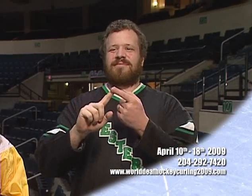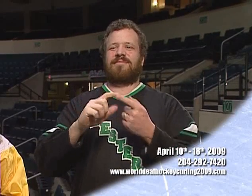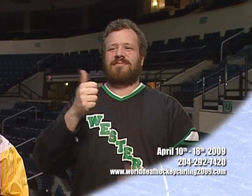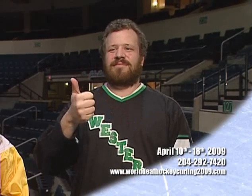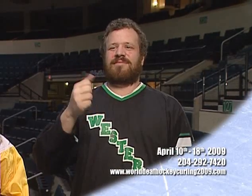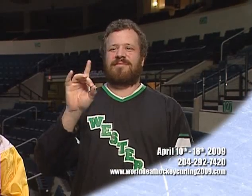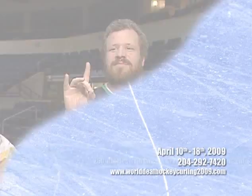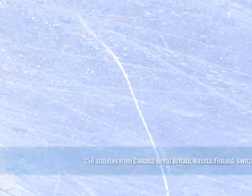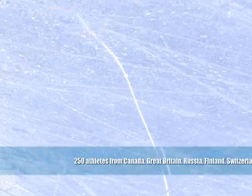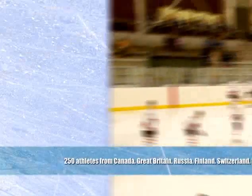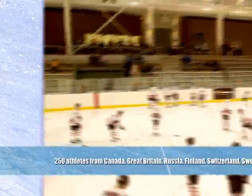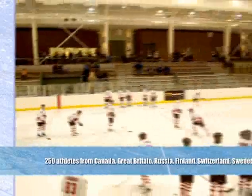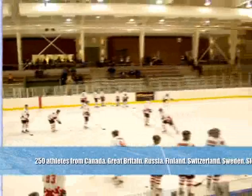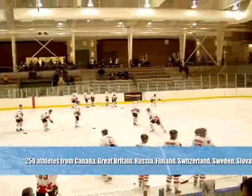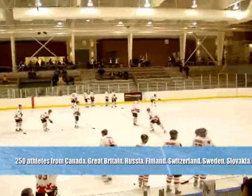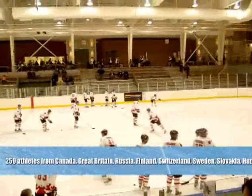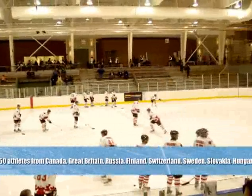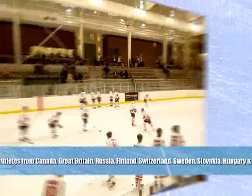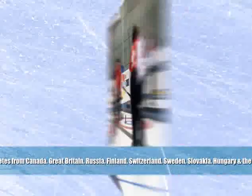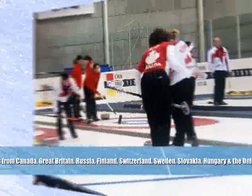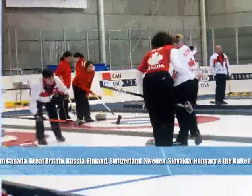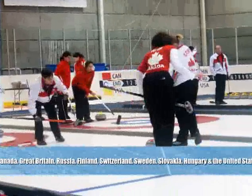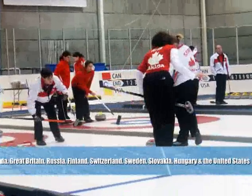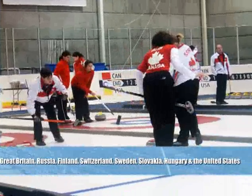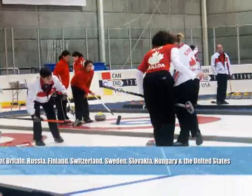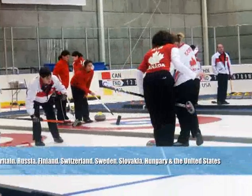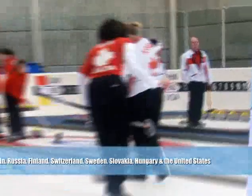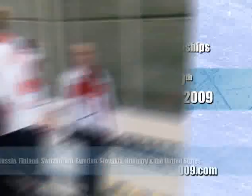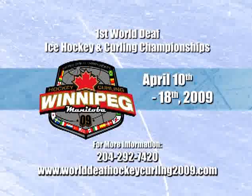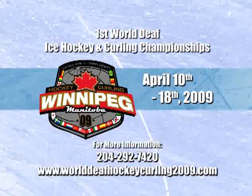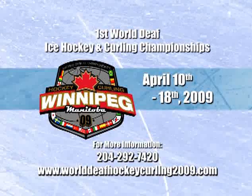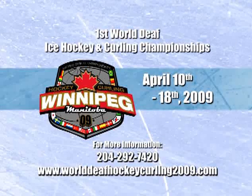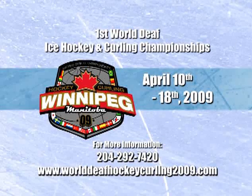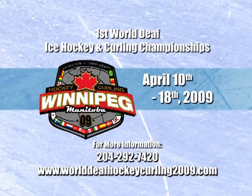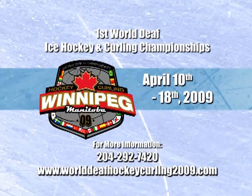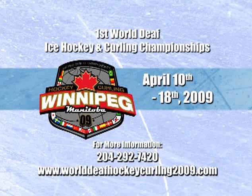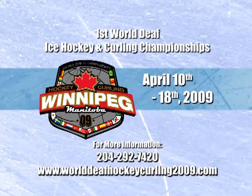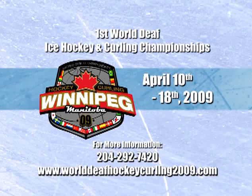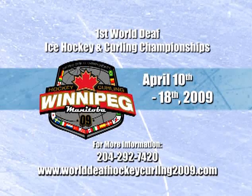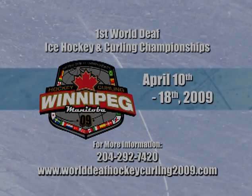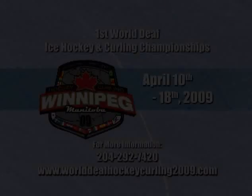event. You can volunteer your time or make a donation. Come out and catch all the action. For more information, call or visit us online.